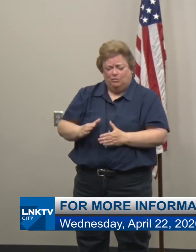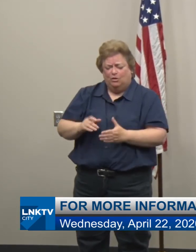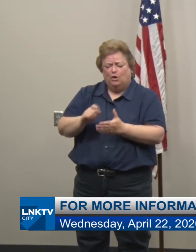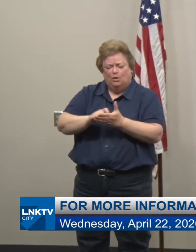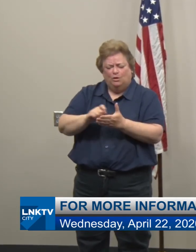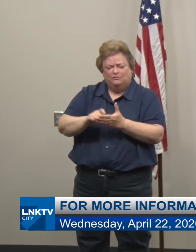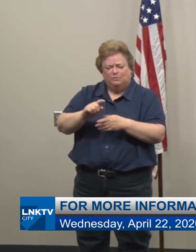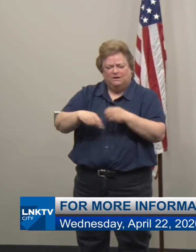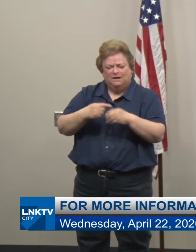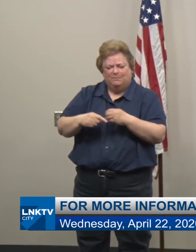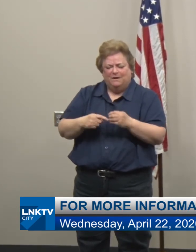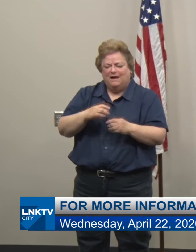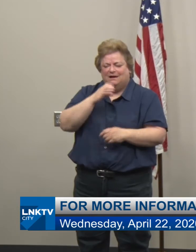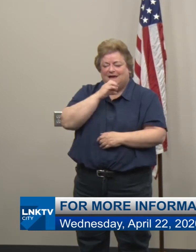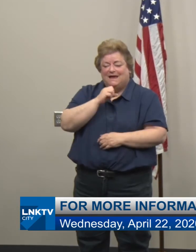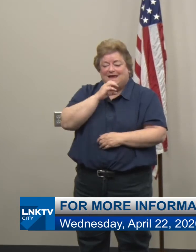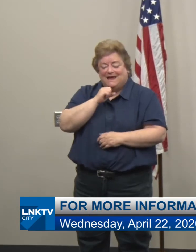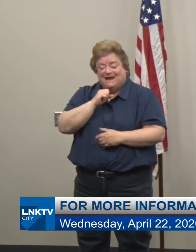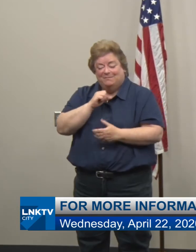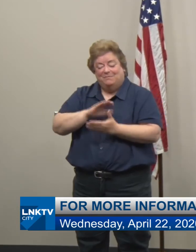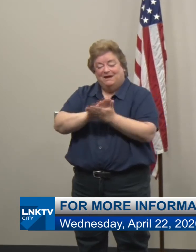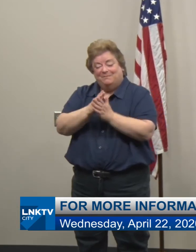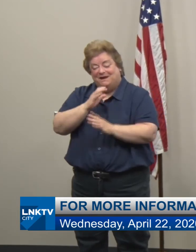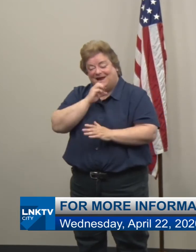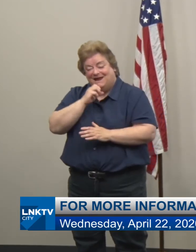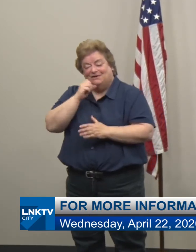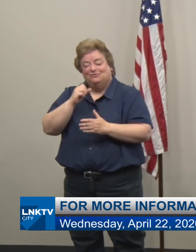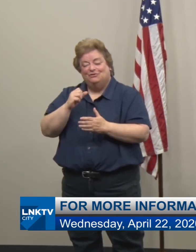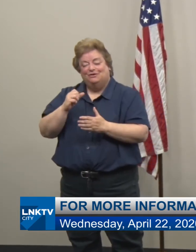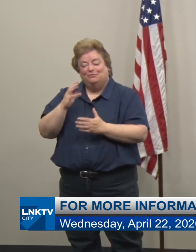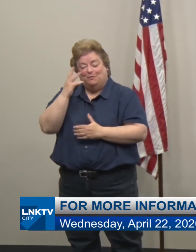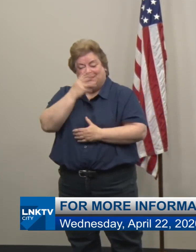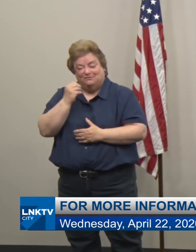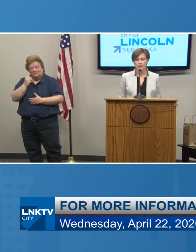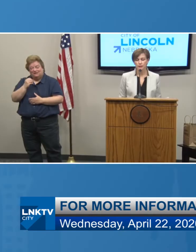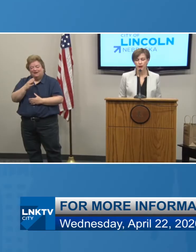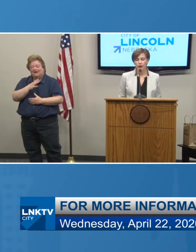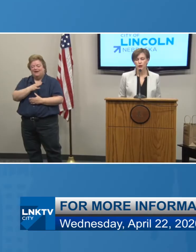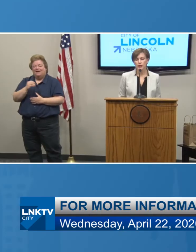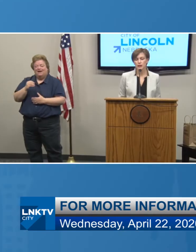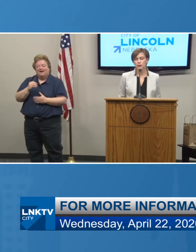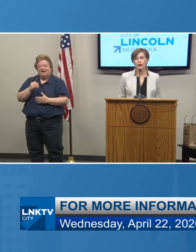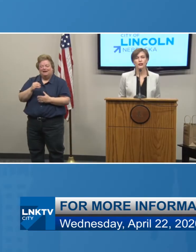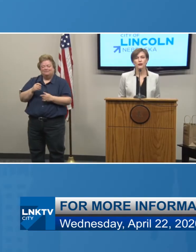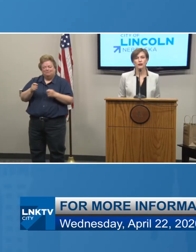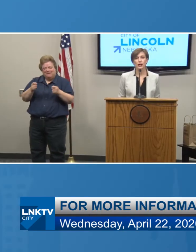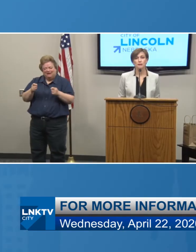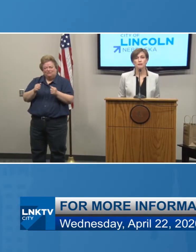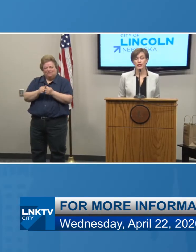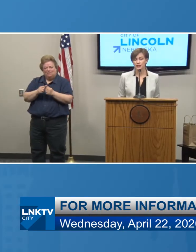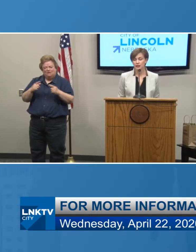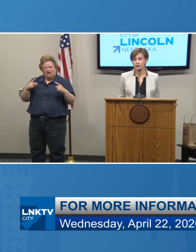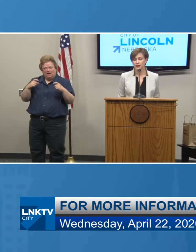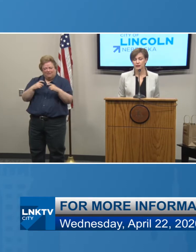on the topics of aging gracefully and navigating complex emotional terrains. Her recent book and New York Times bestseller is